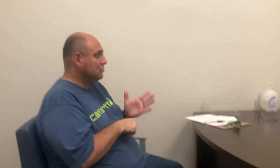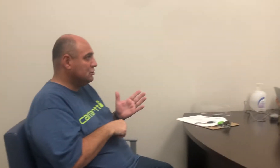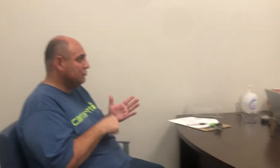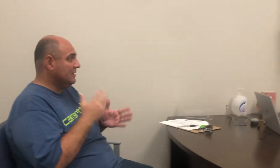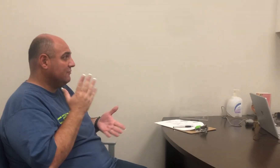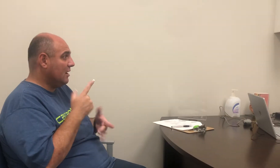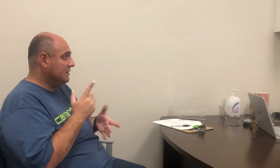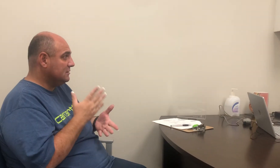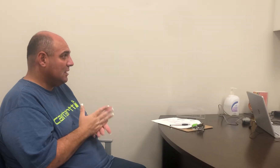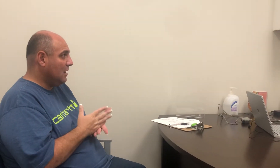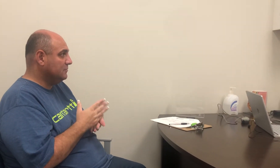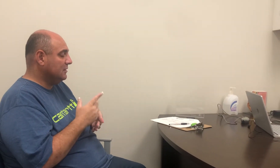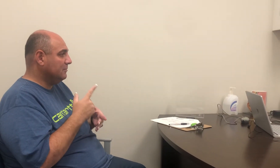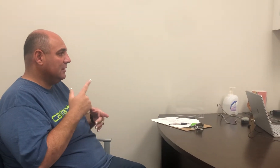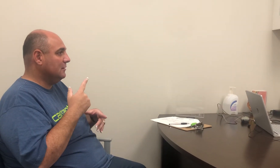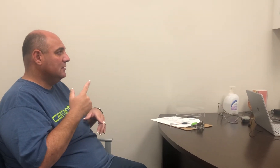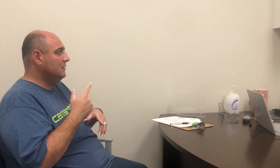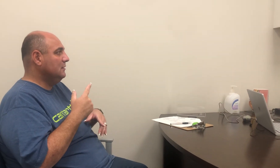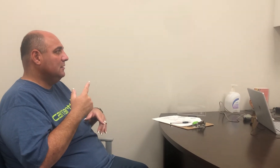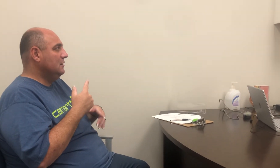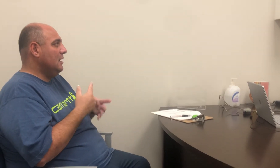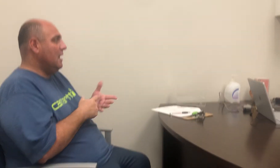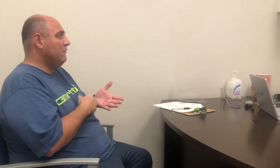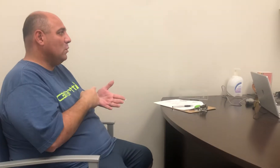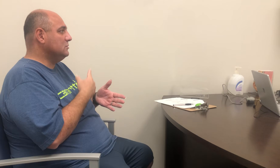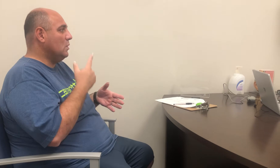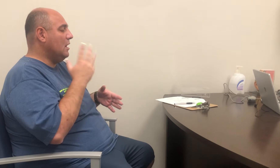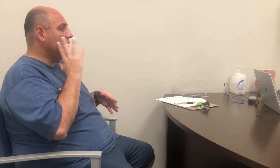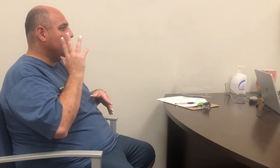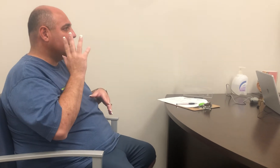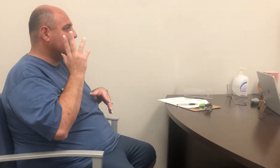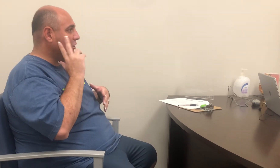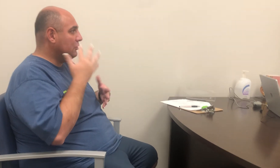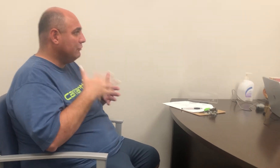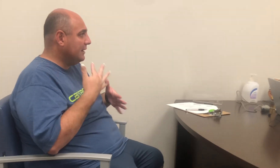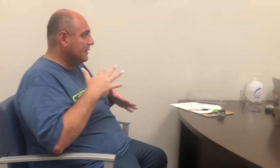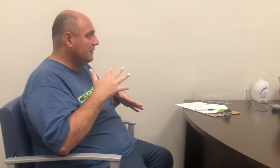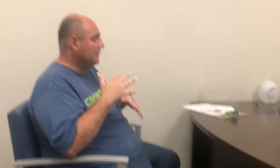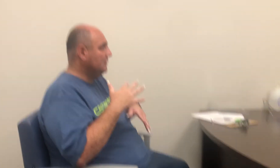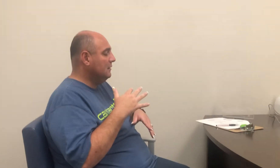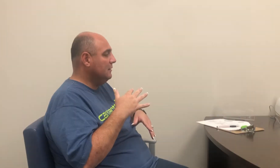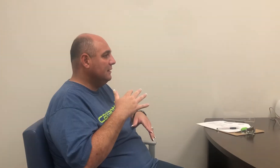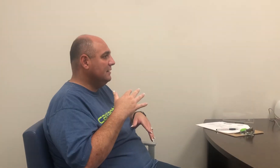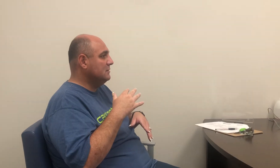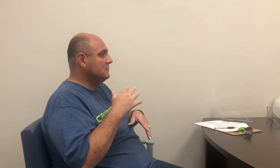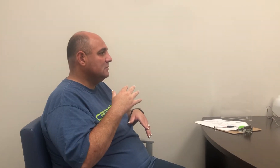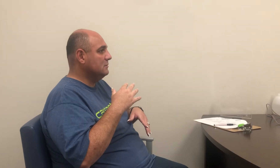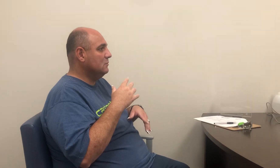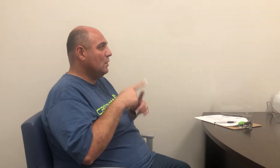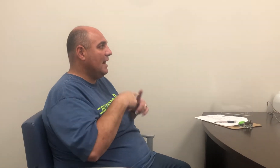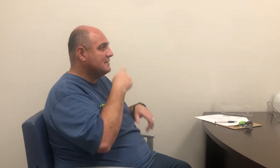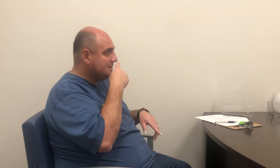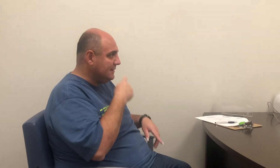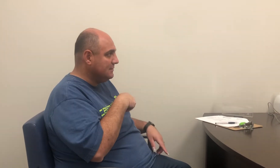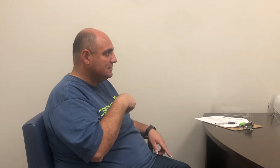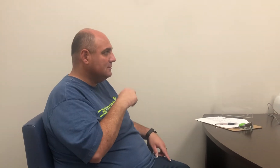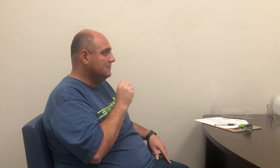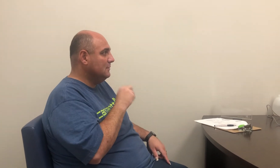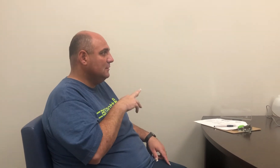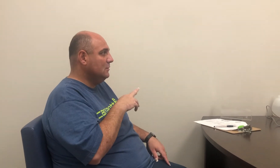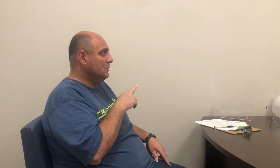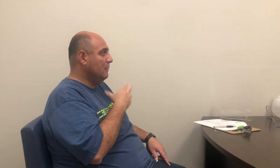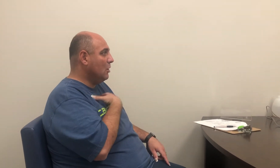I had the surgery, it finally stopped it, but every once in a while I would hear the ringing. When I